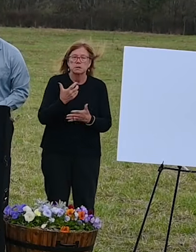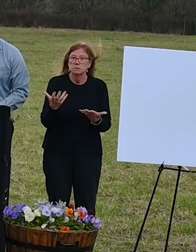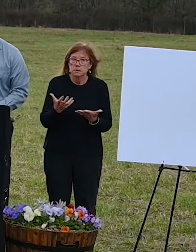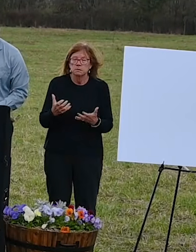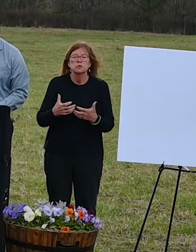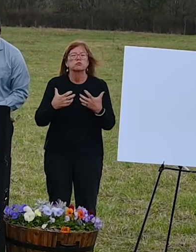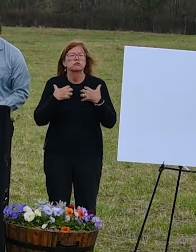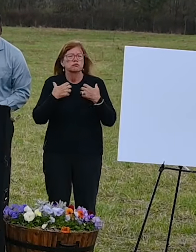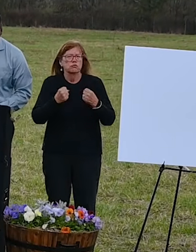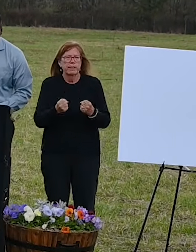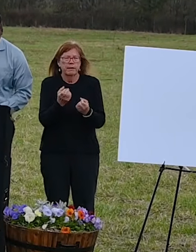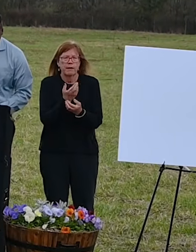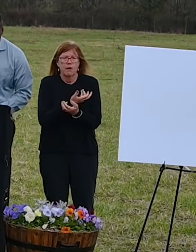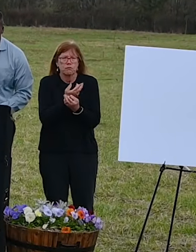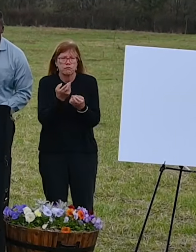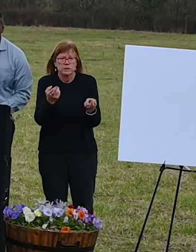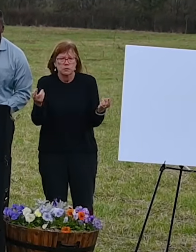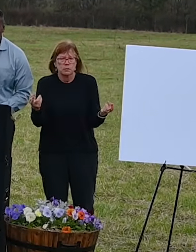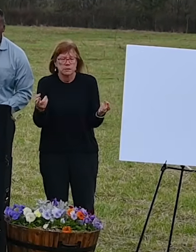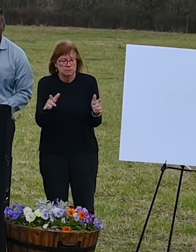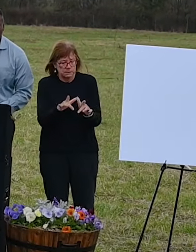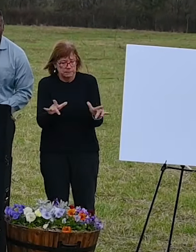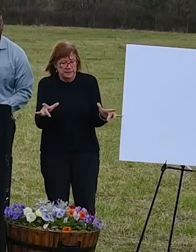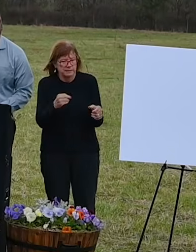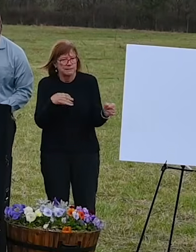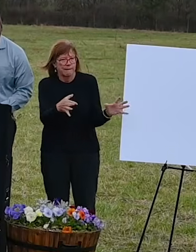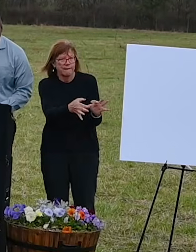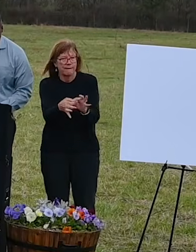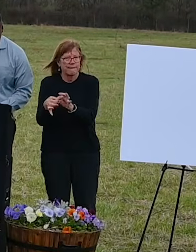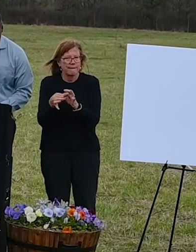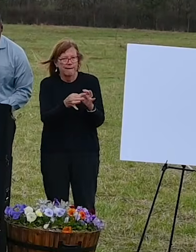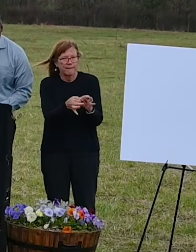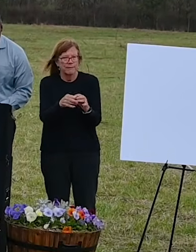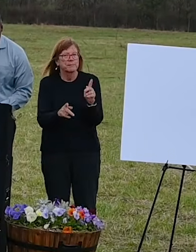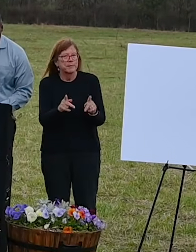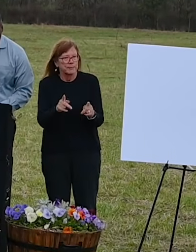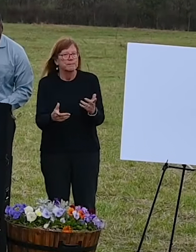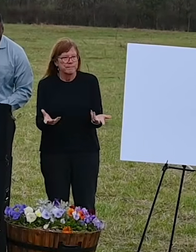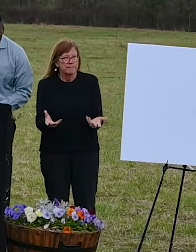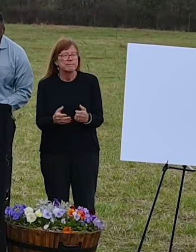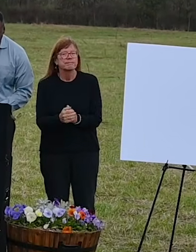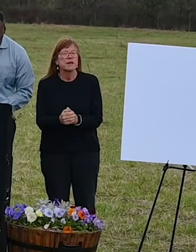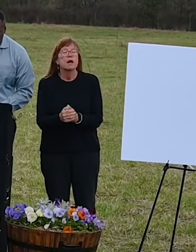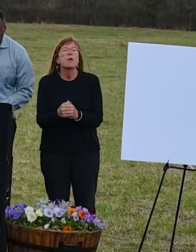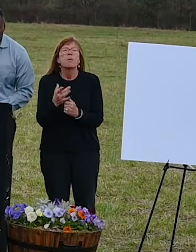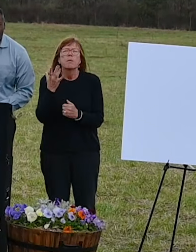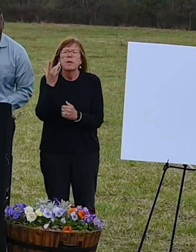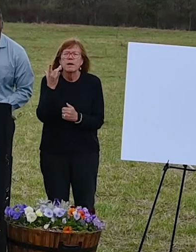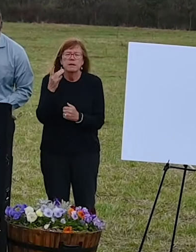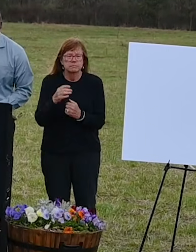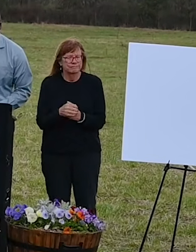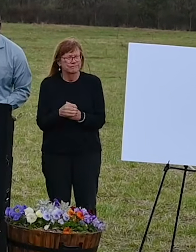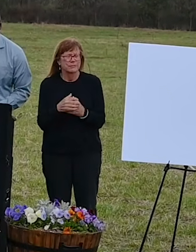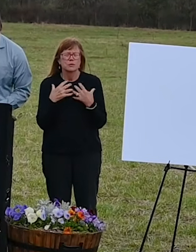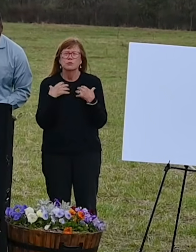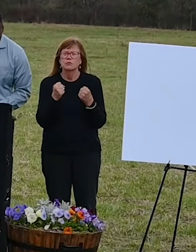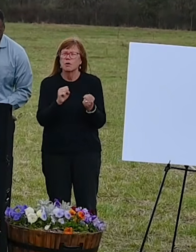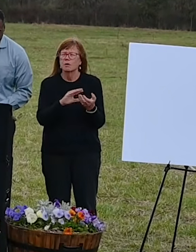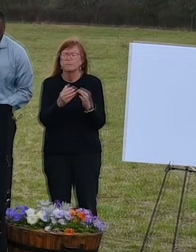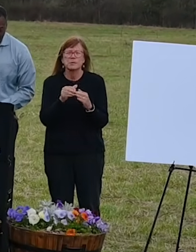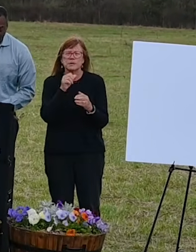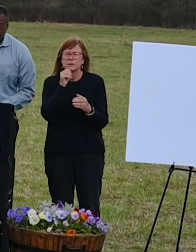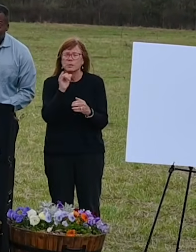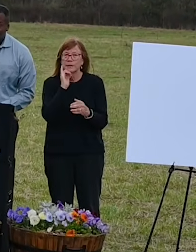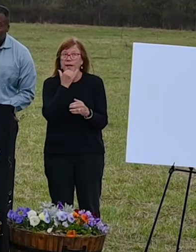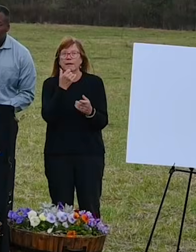resources, the spaces, and the connections that bring people together. Because strong communities don't just happen by